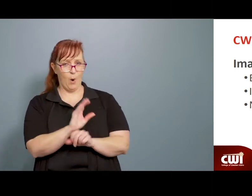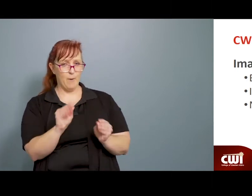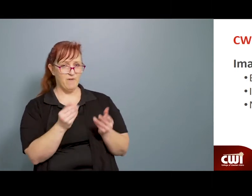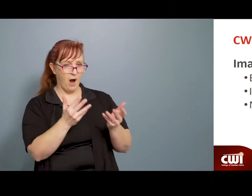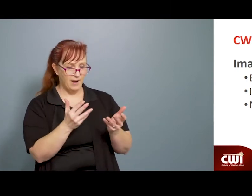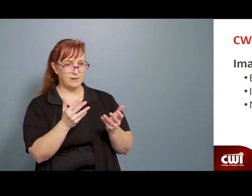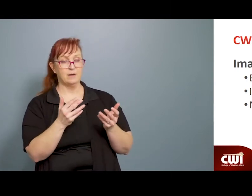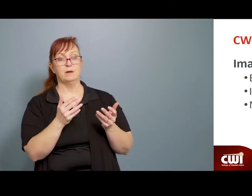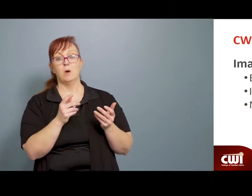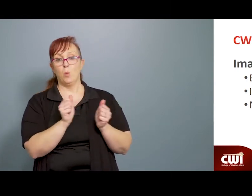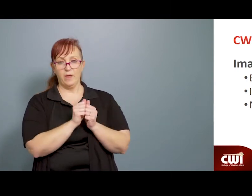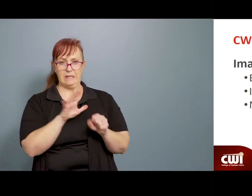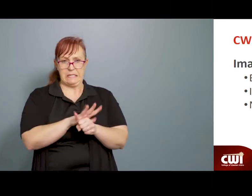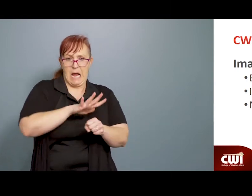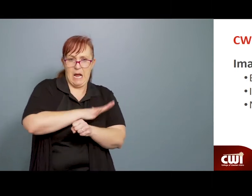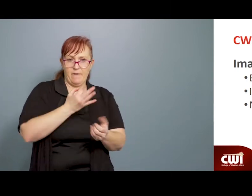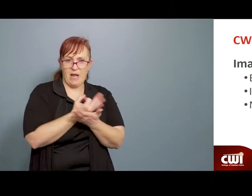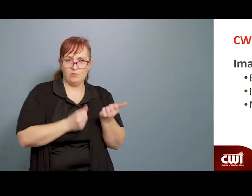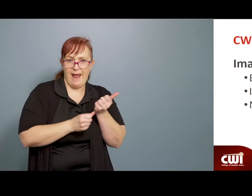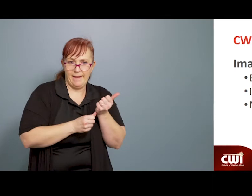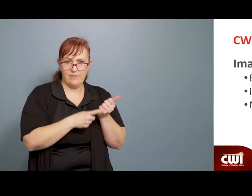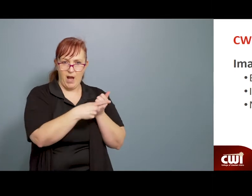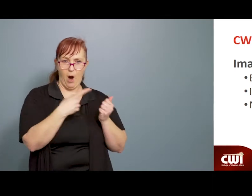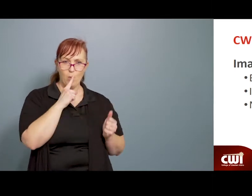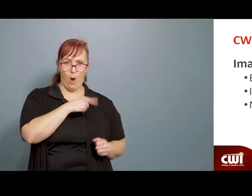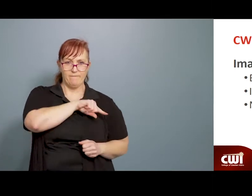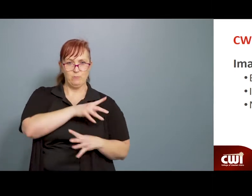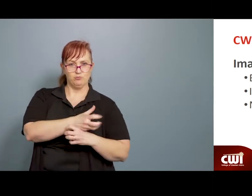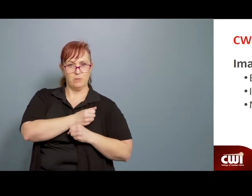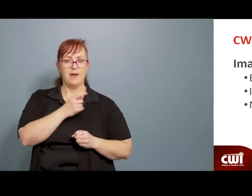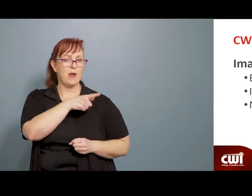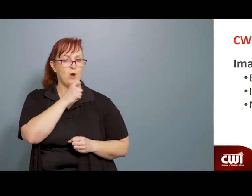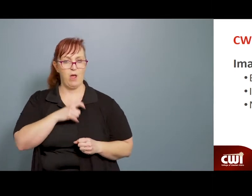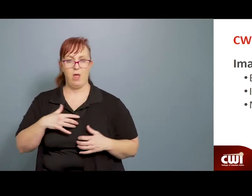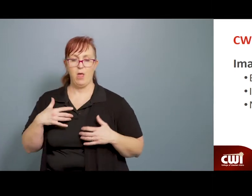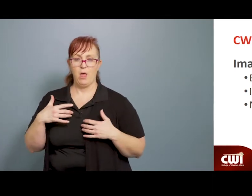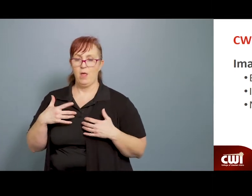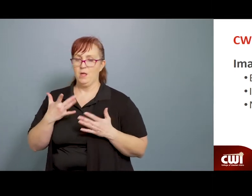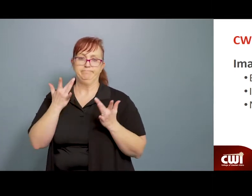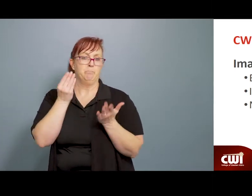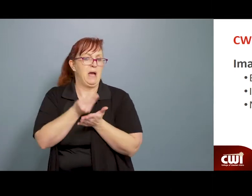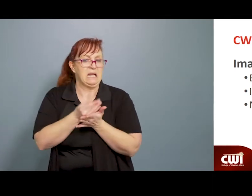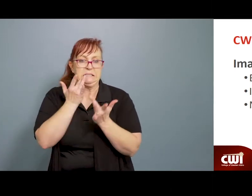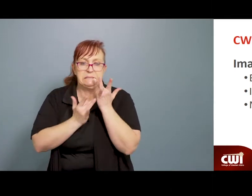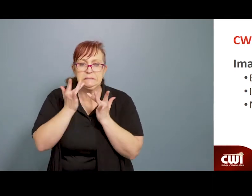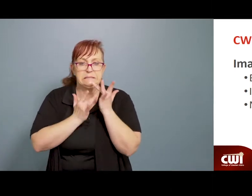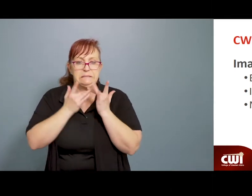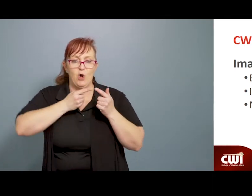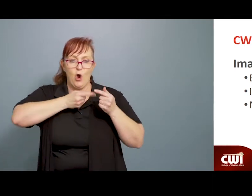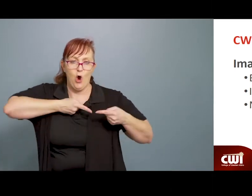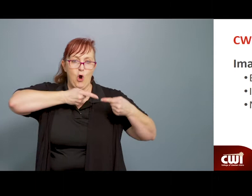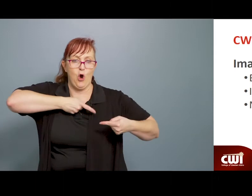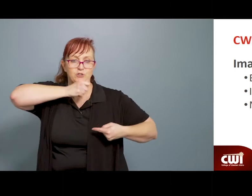the amount of aid that they're entitled to, so that they're not faced with hardship, and we're actually ensuring